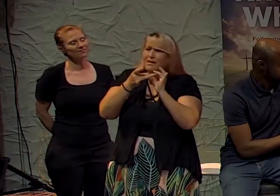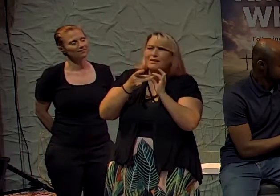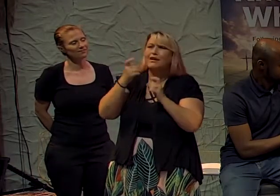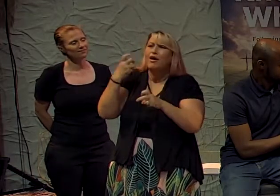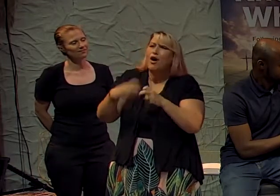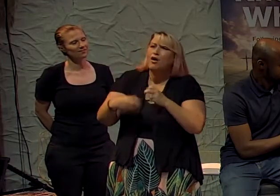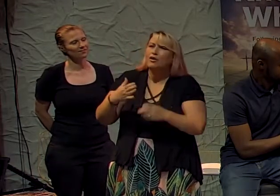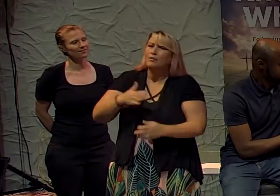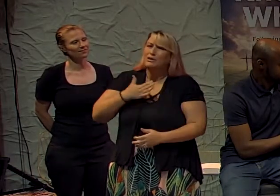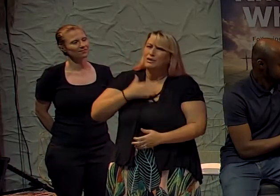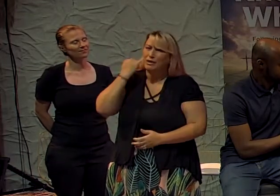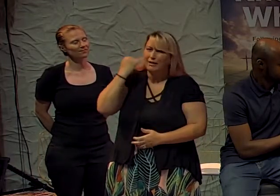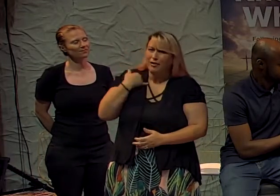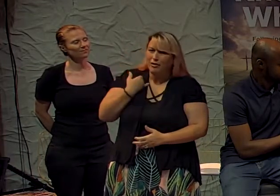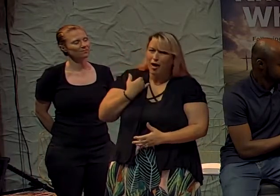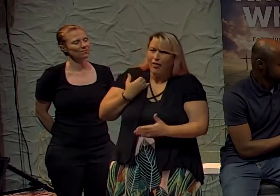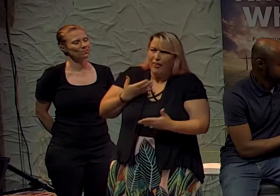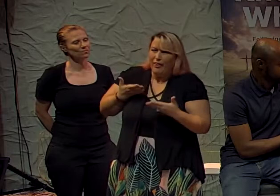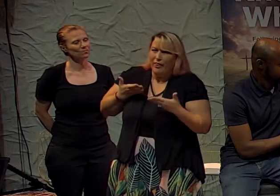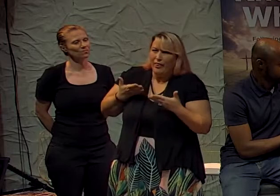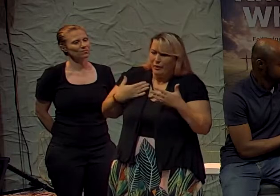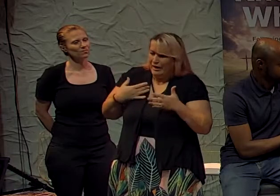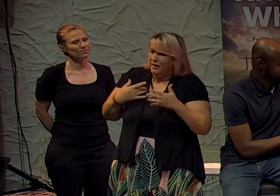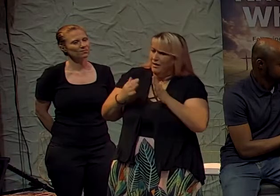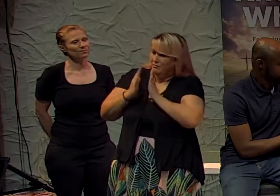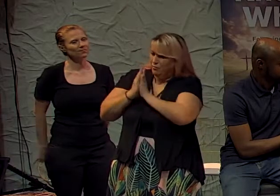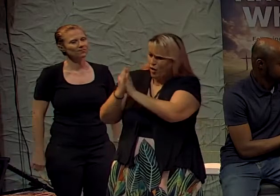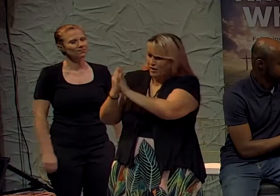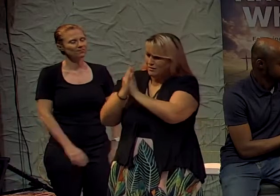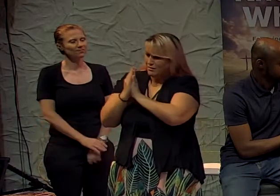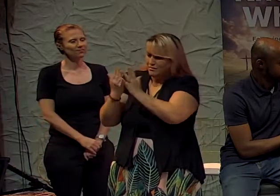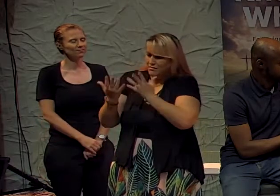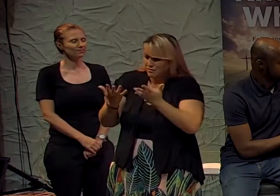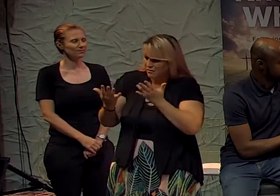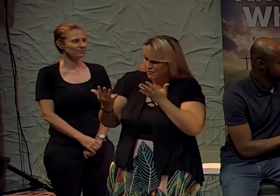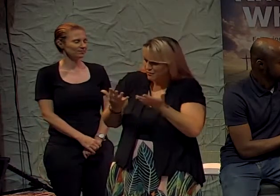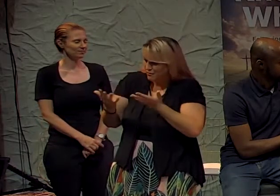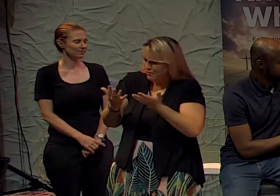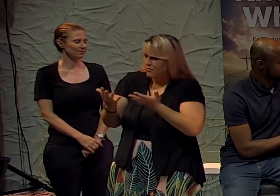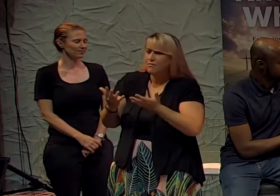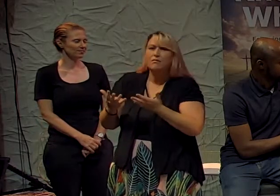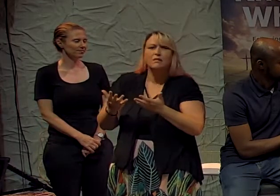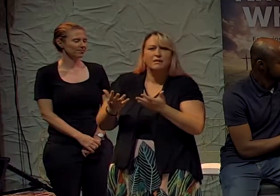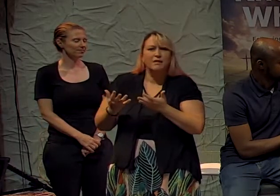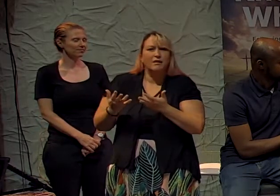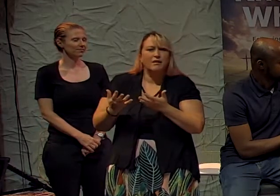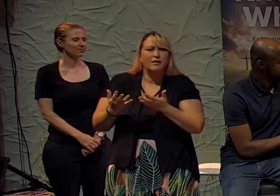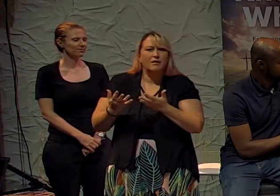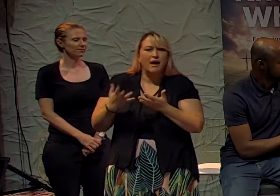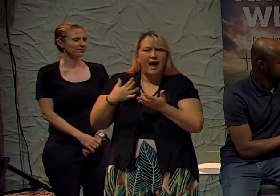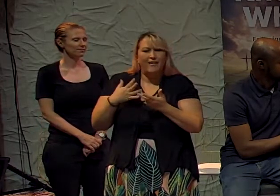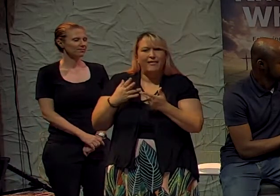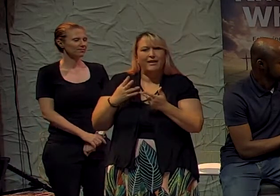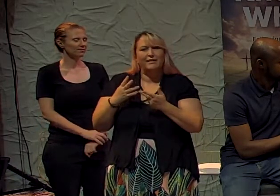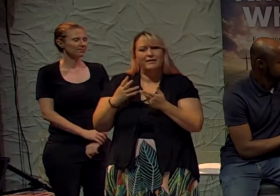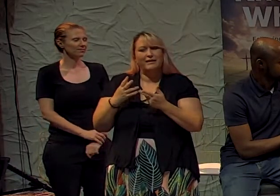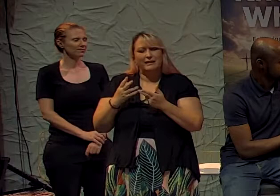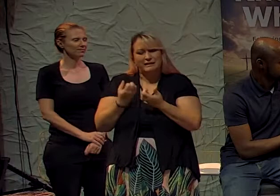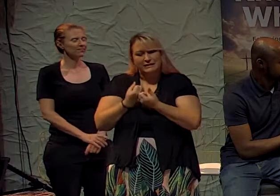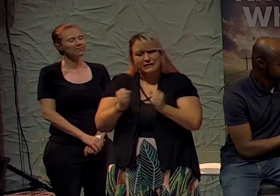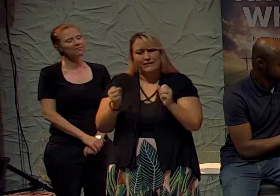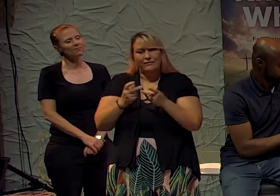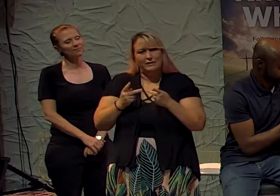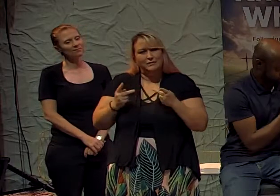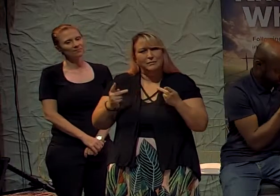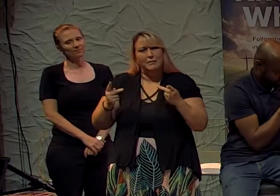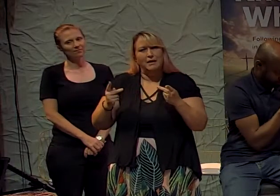not present. And I think being able to have a safe